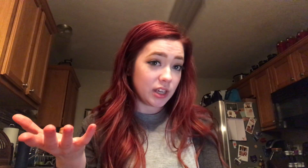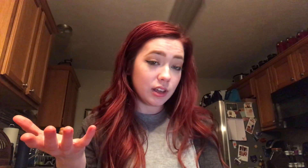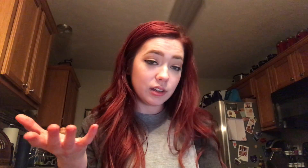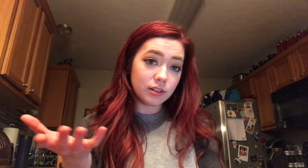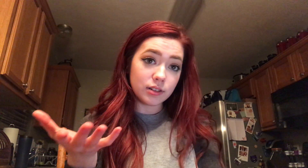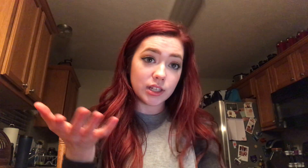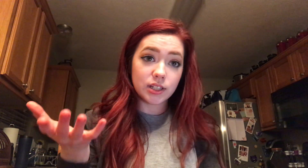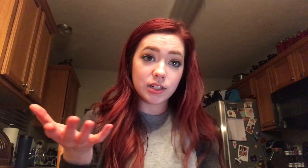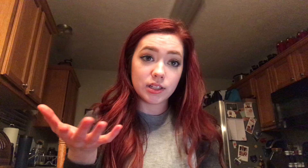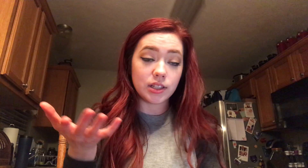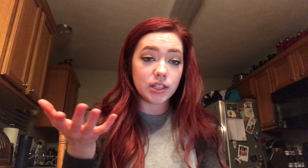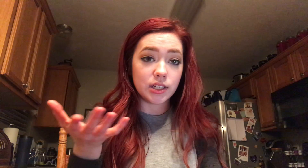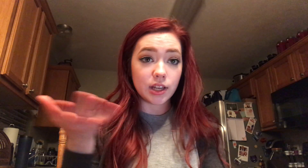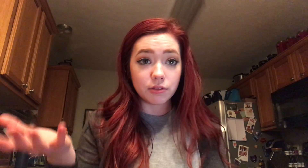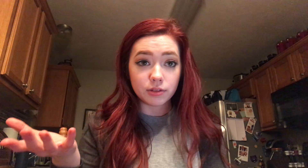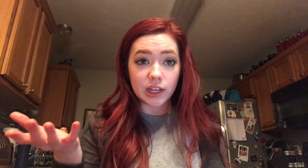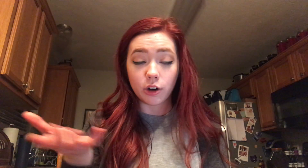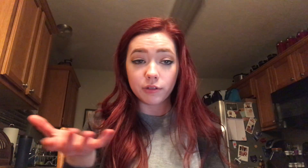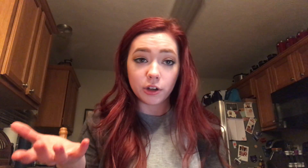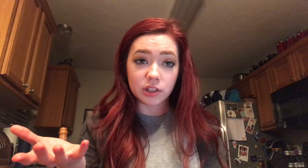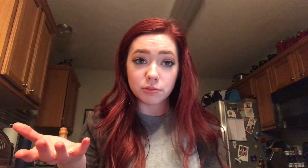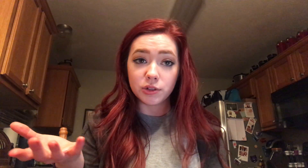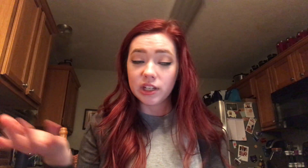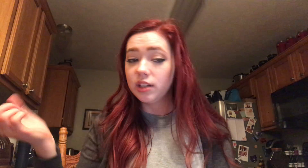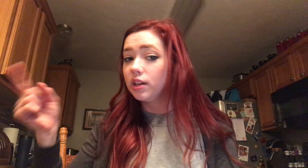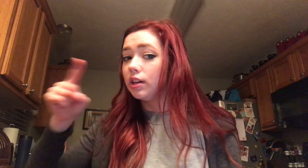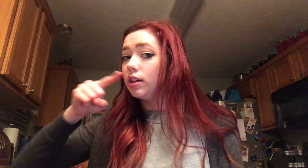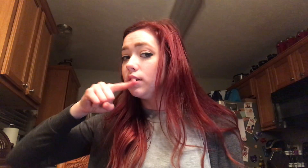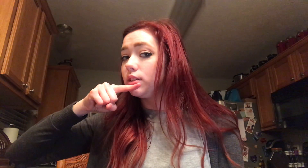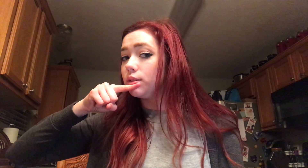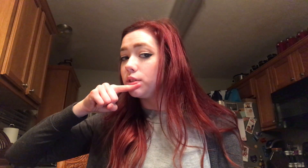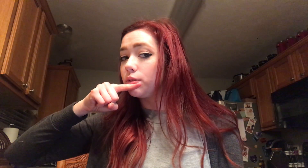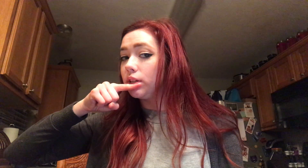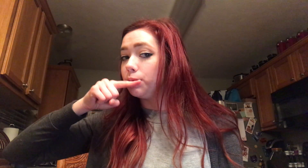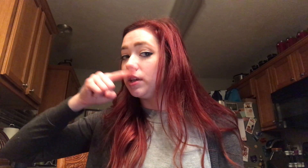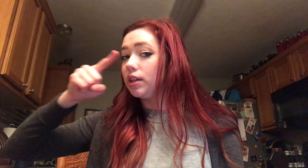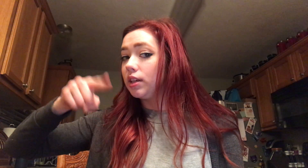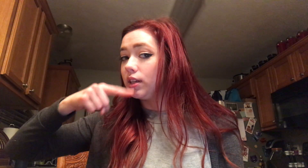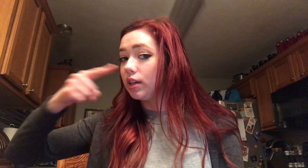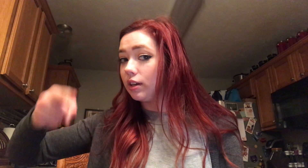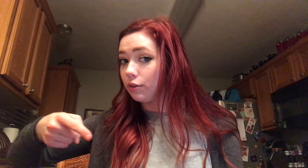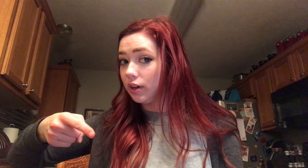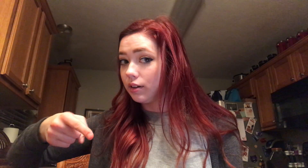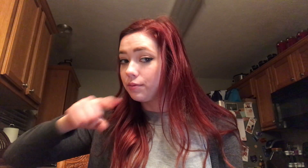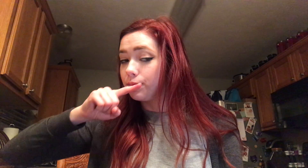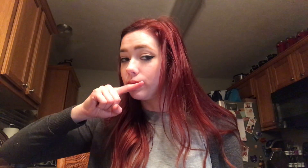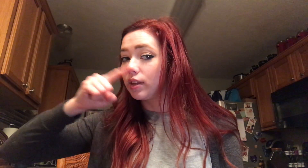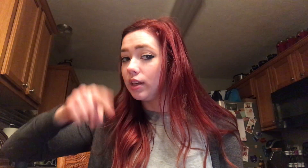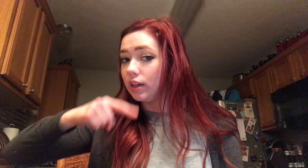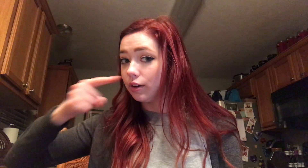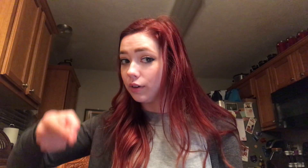speaking in the deaf and hard of hearing community. So it's going to be hearing, hearing.